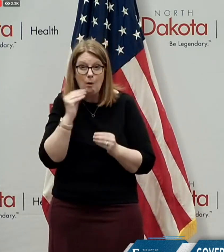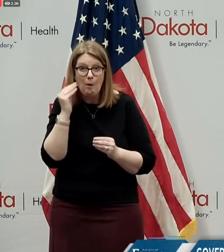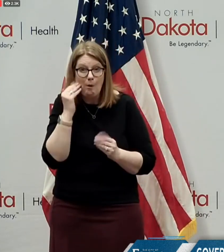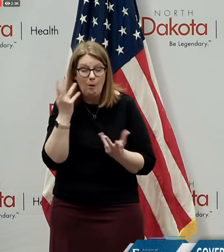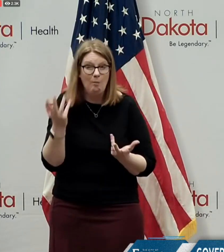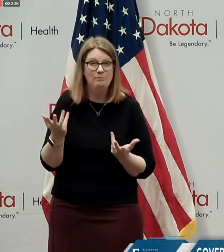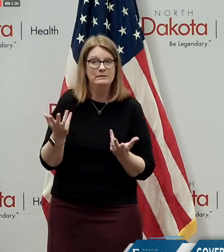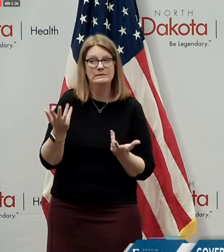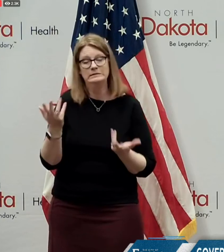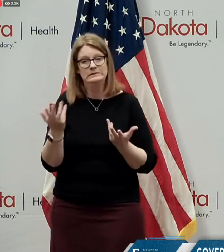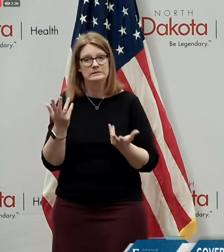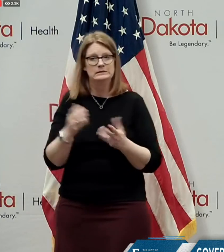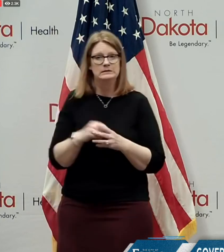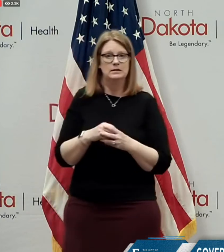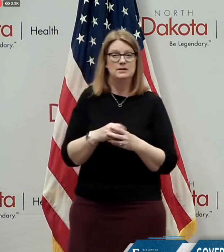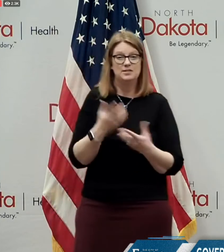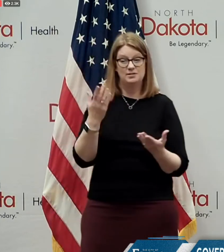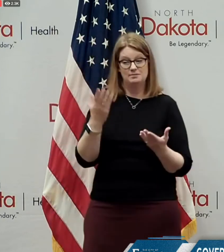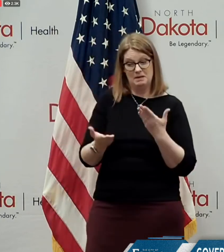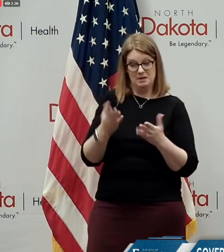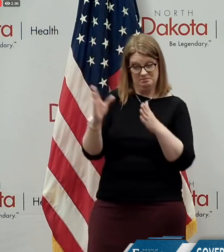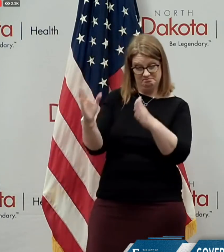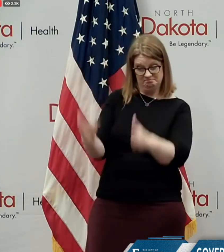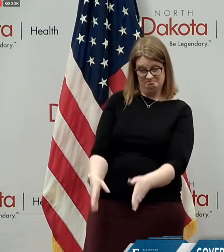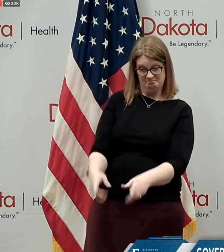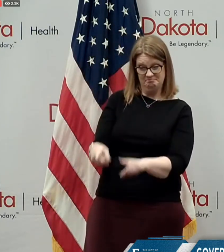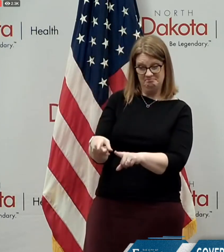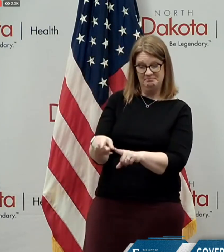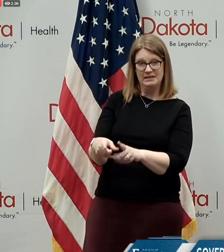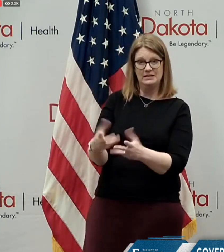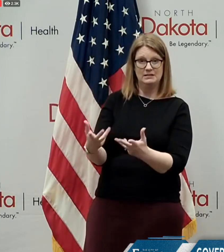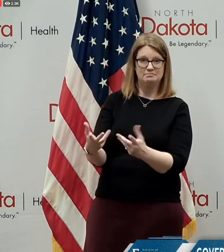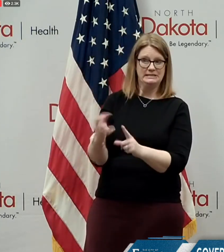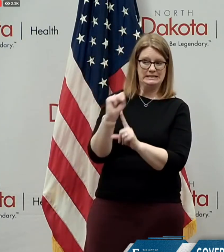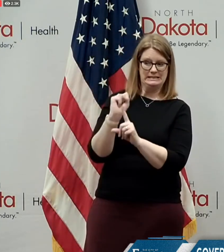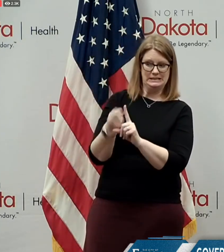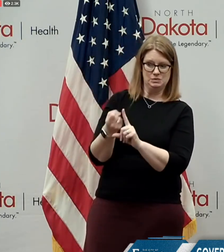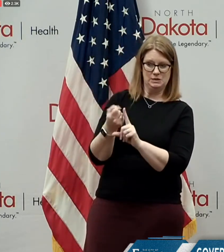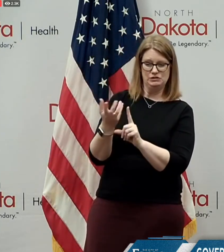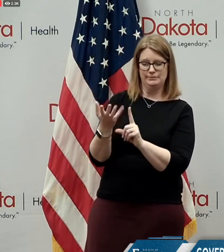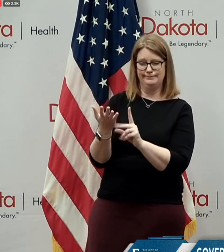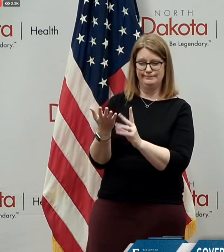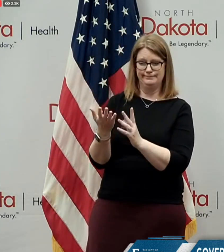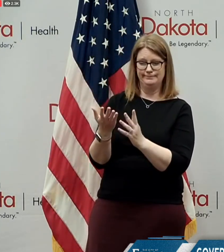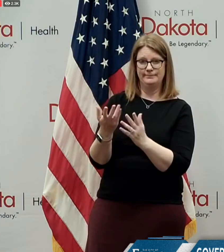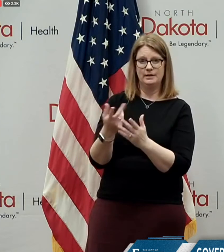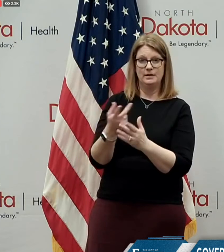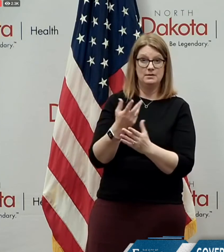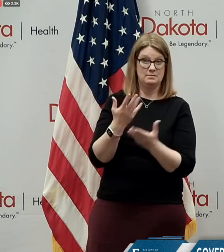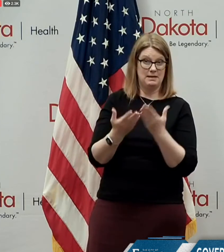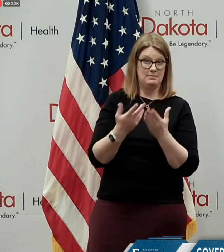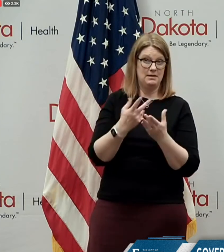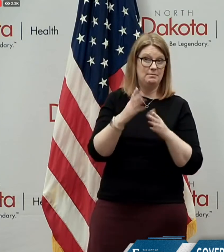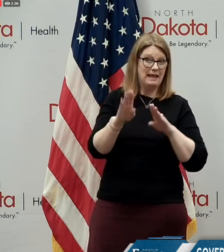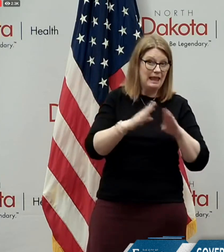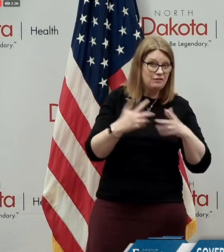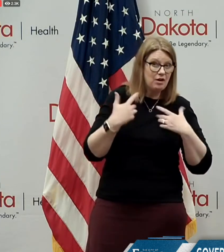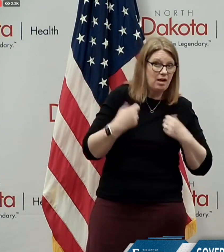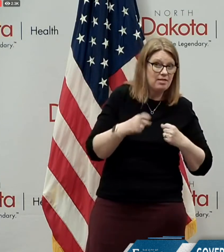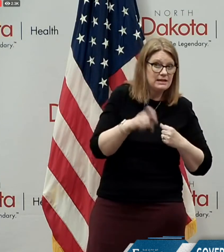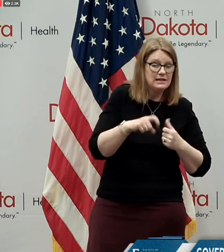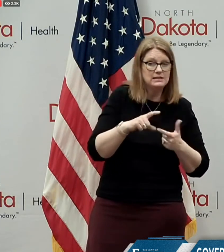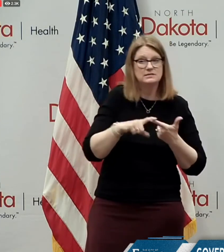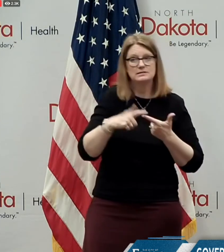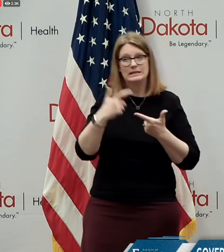Individuals who may have been in a situation where they have both behavioral health needs and